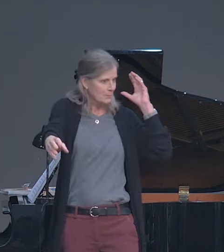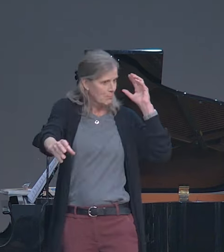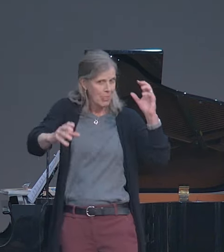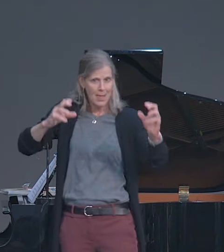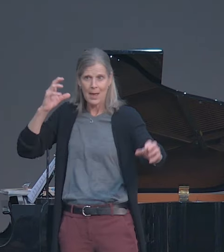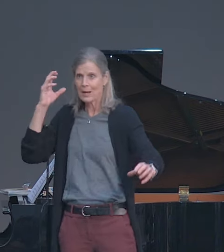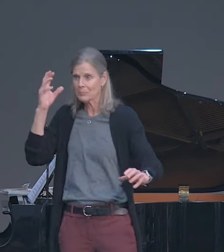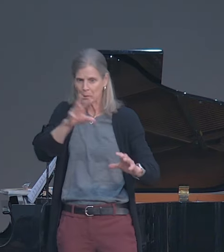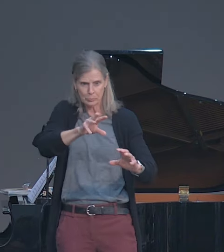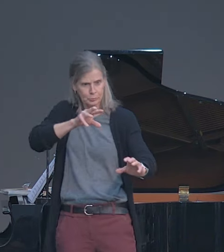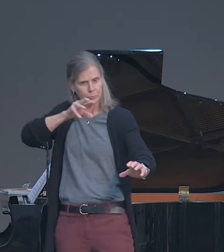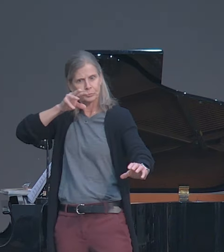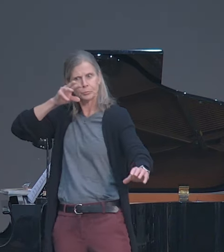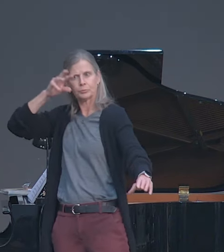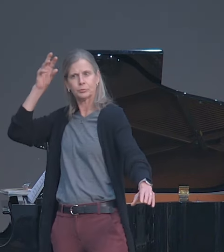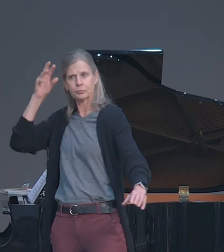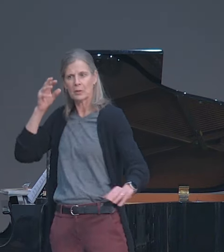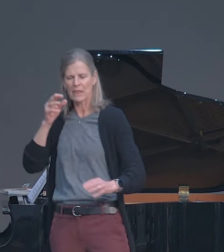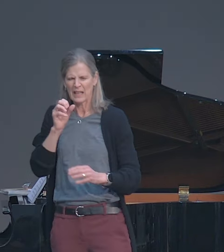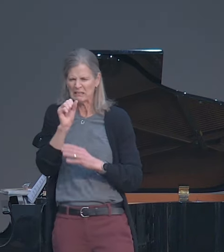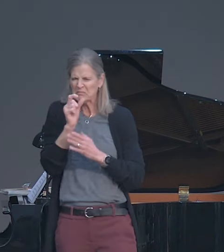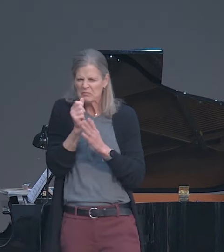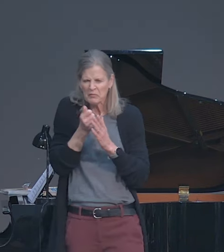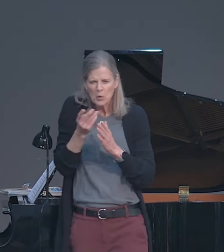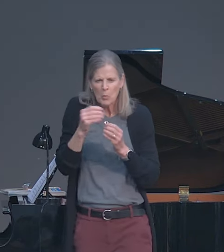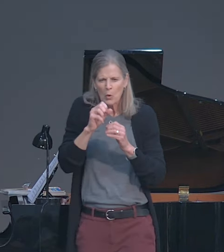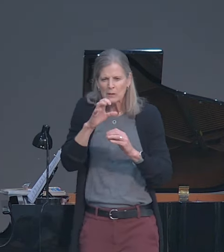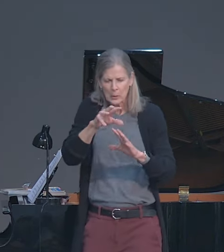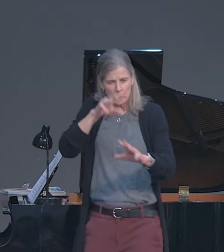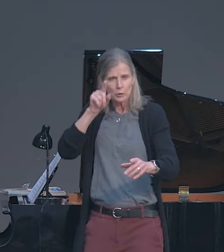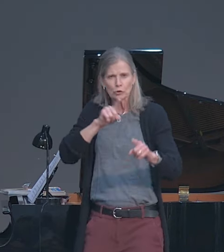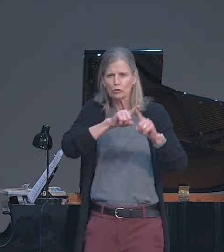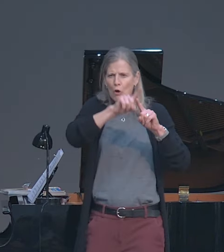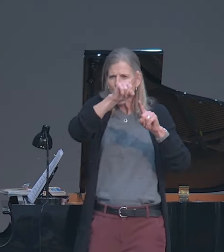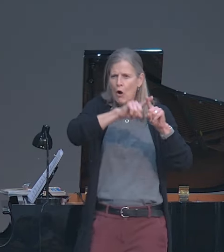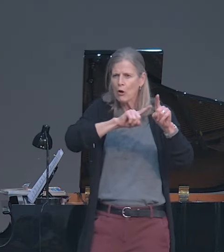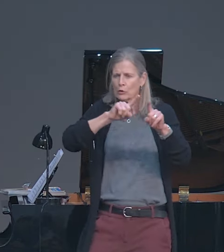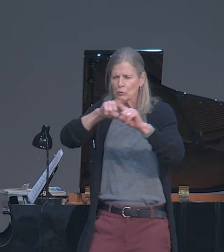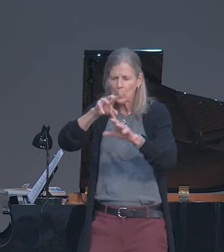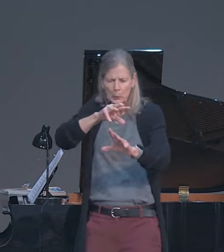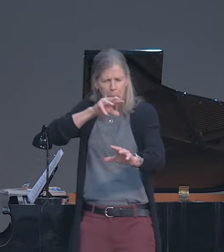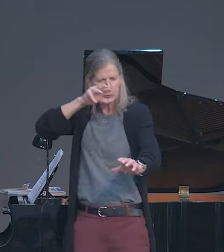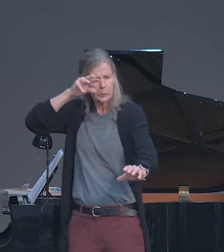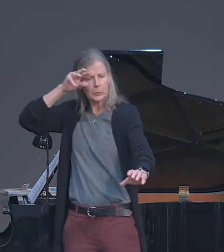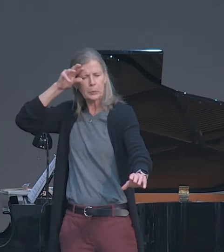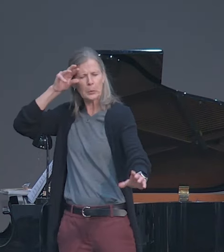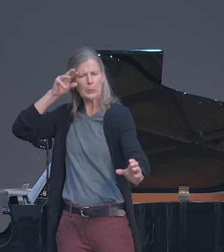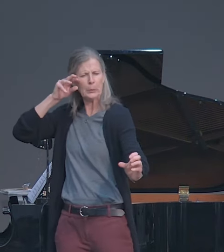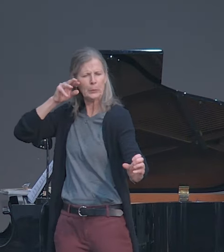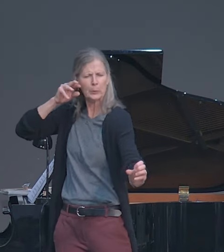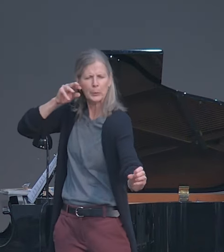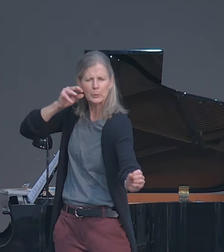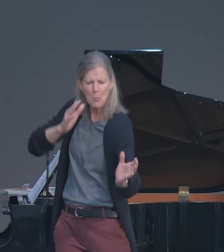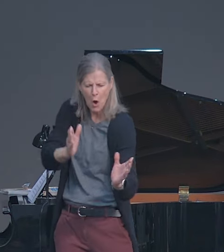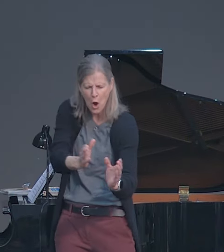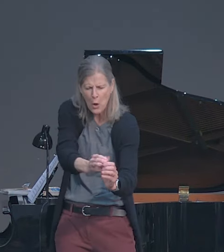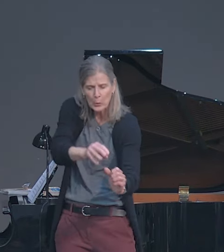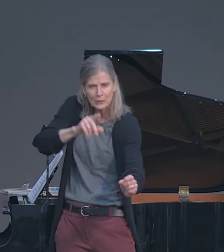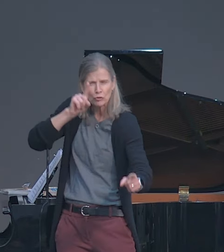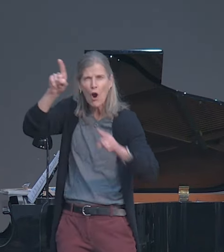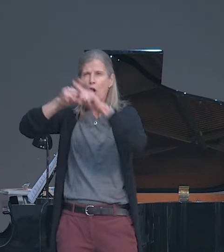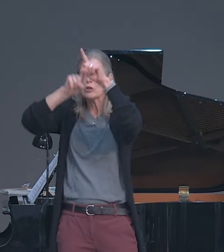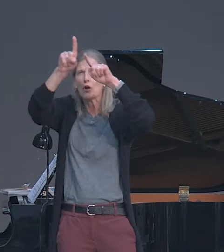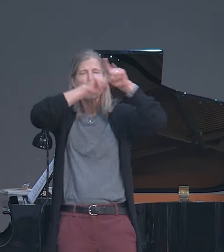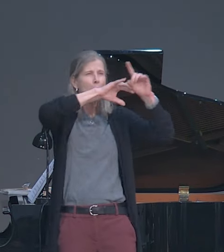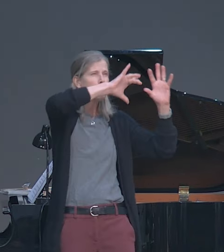system. And then a couple more seconds, we passed by some stars, really slowly at first. And then faster, and then faster, and soon